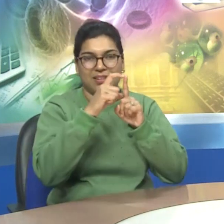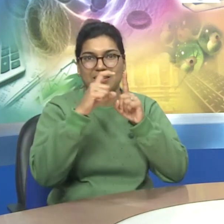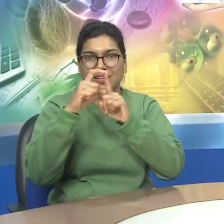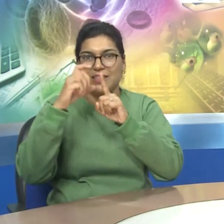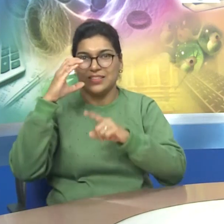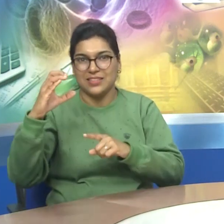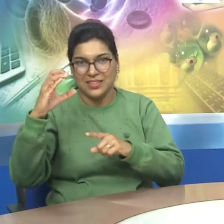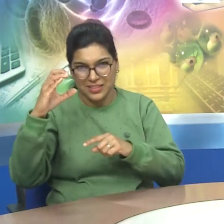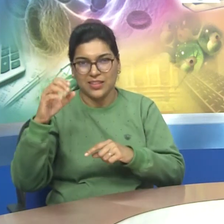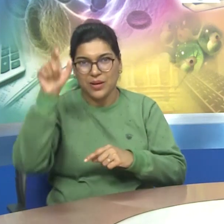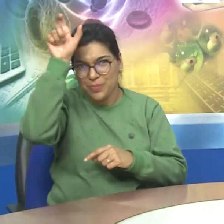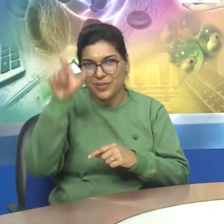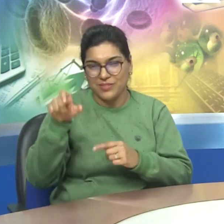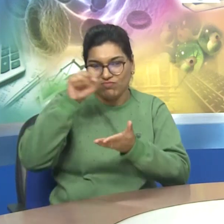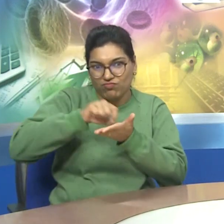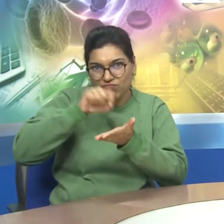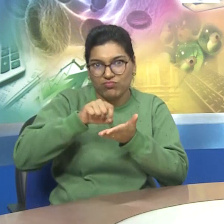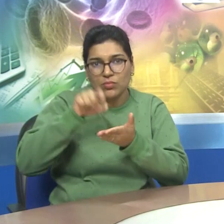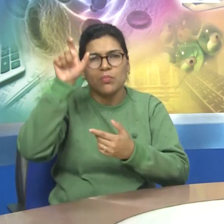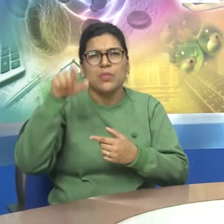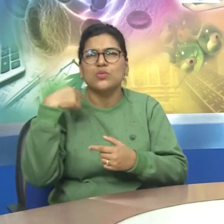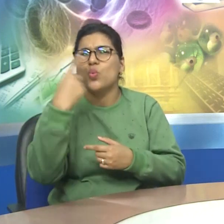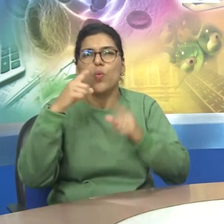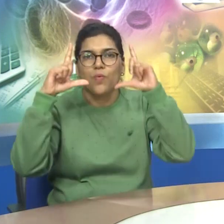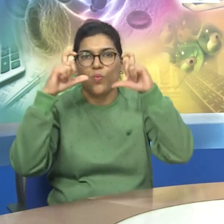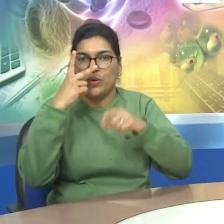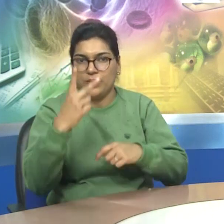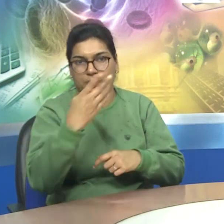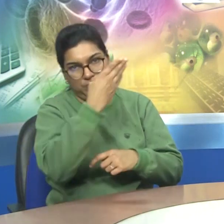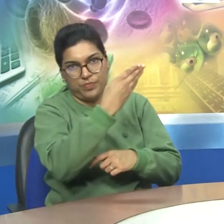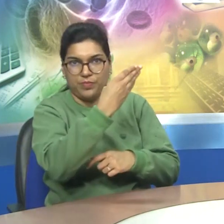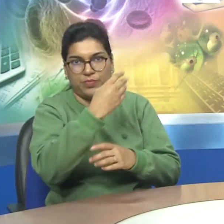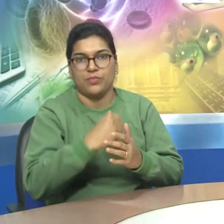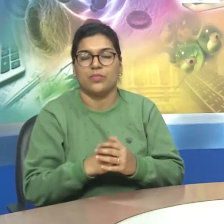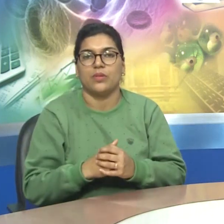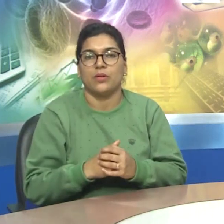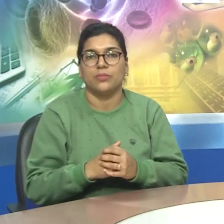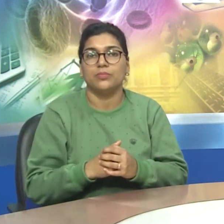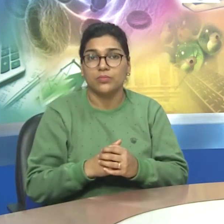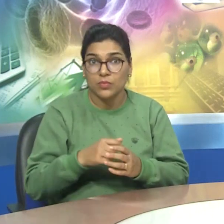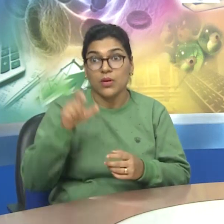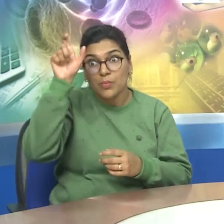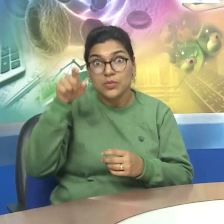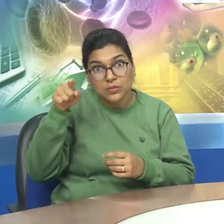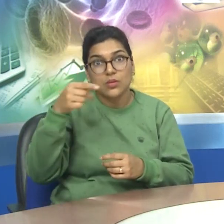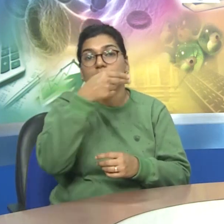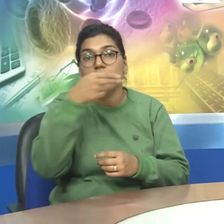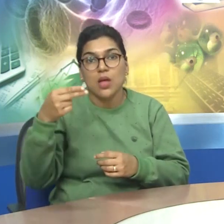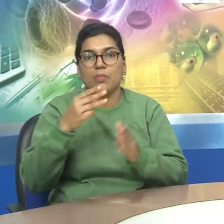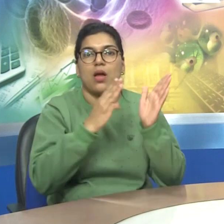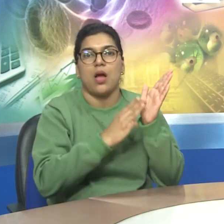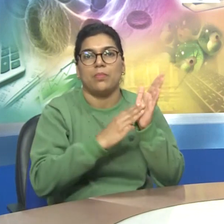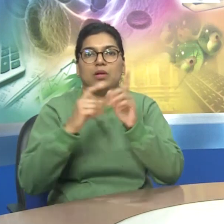Now let us understand the DDC classification type. You can see the image